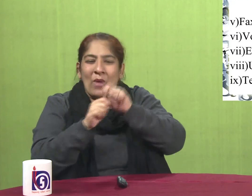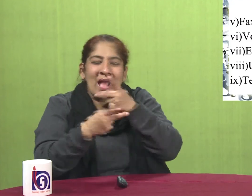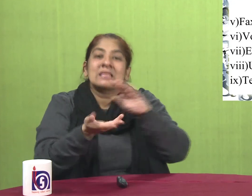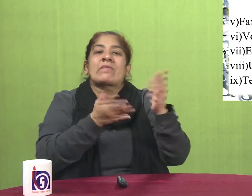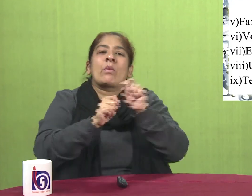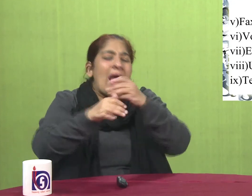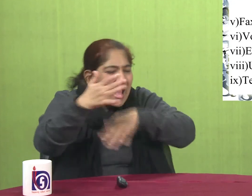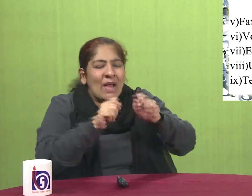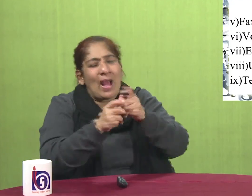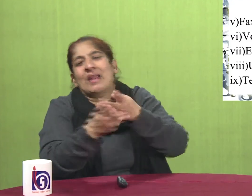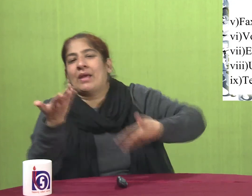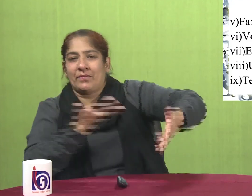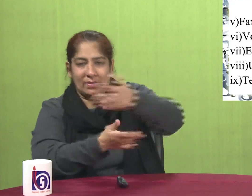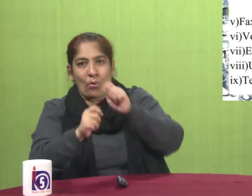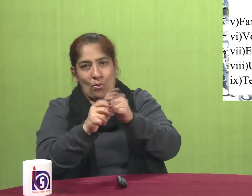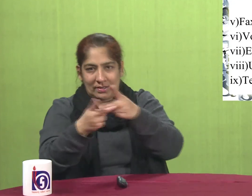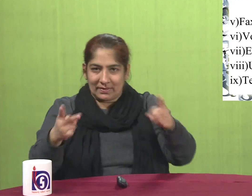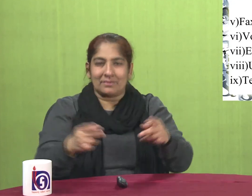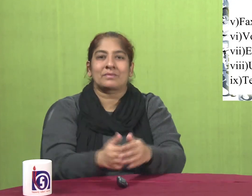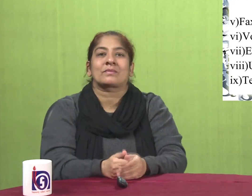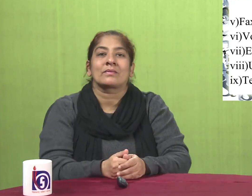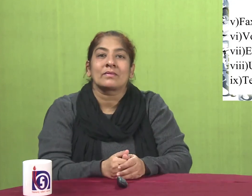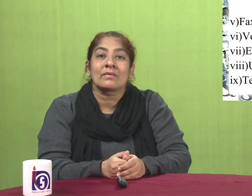Unified message services.